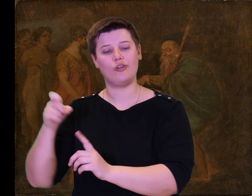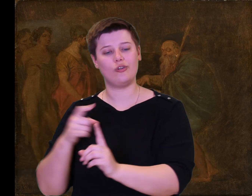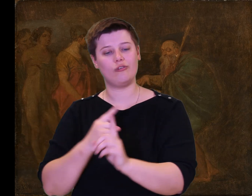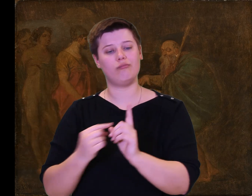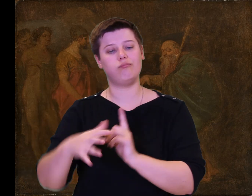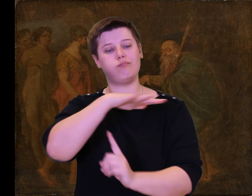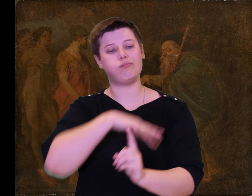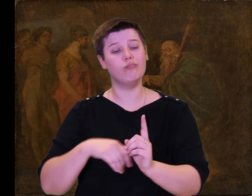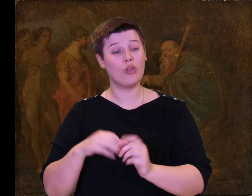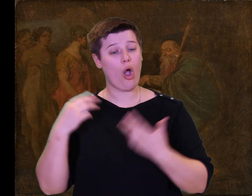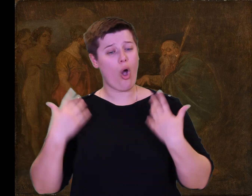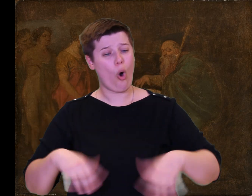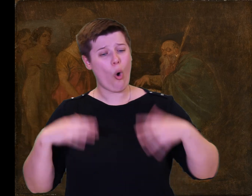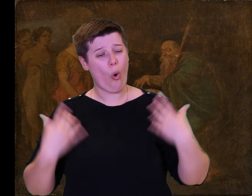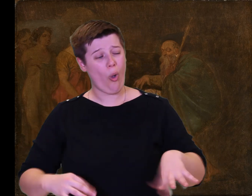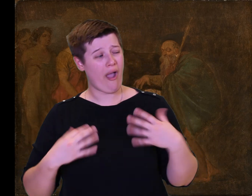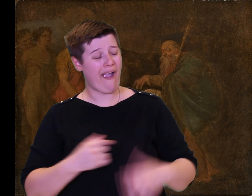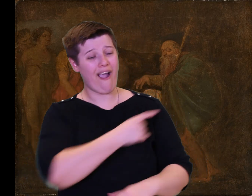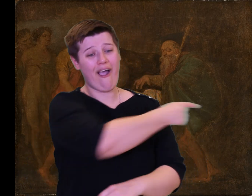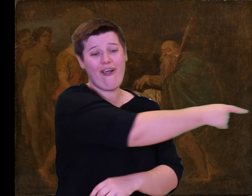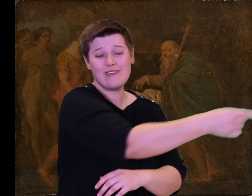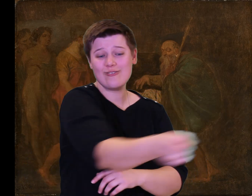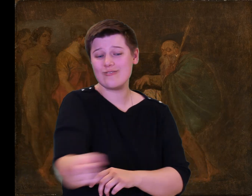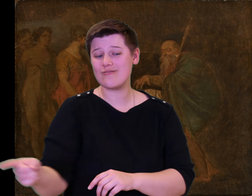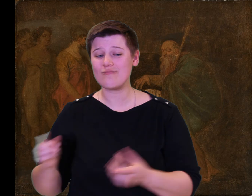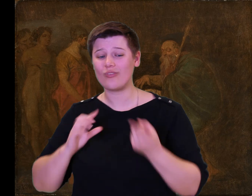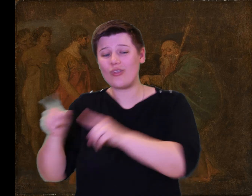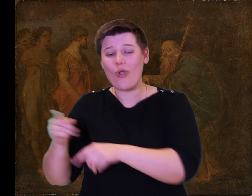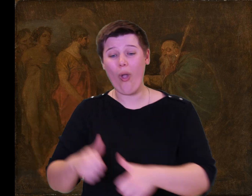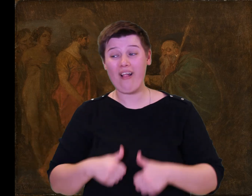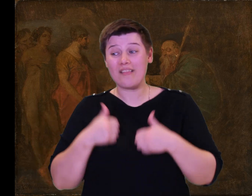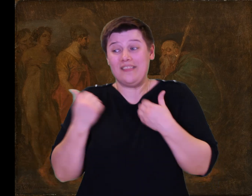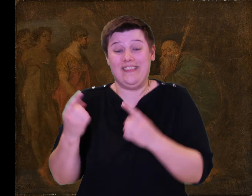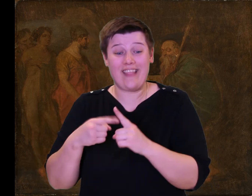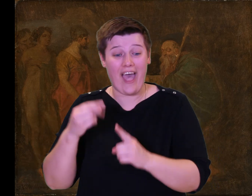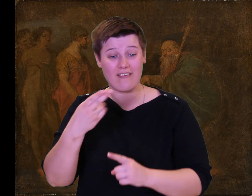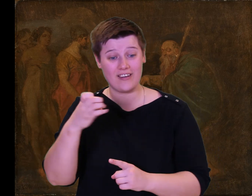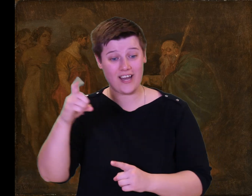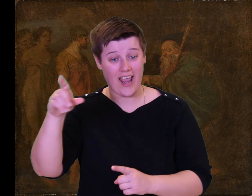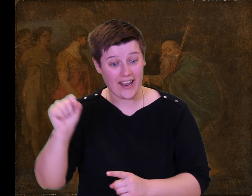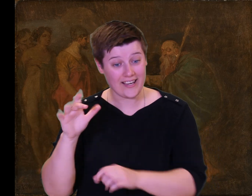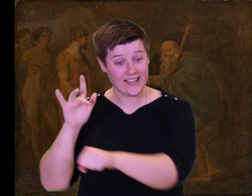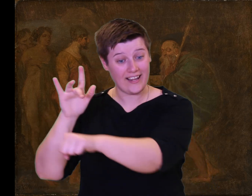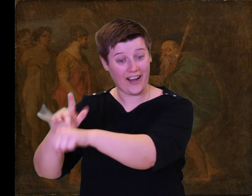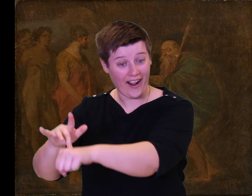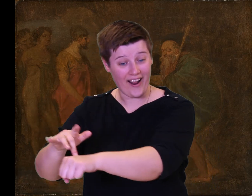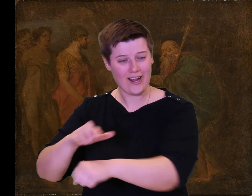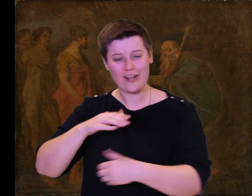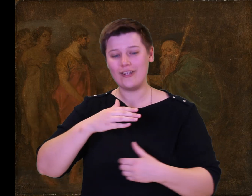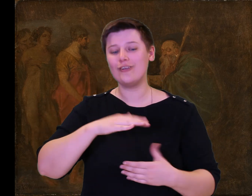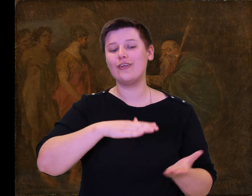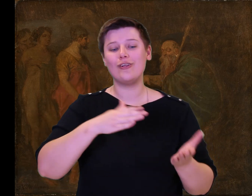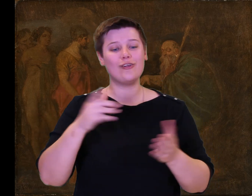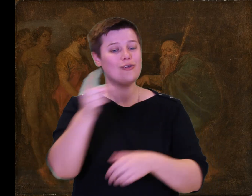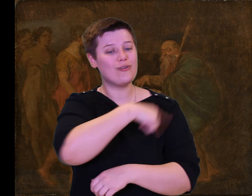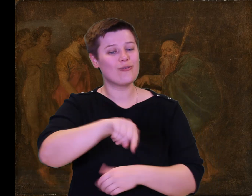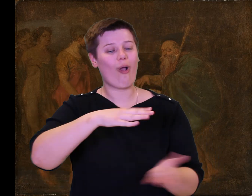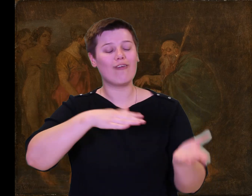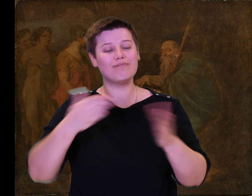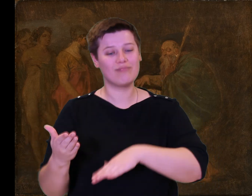Our ship sailed out beyond the stream of ocean, across the waves of open sea, and came to Aea, home